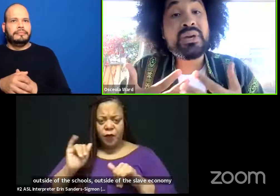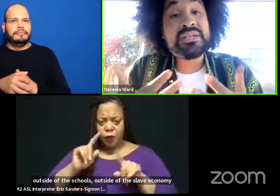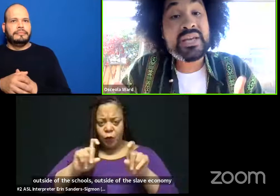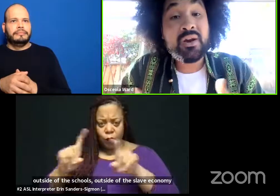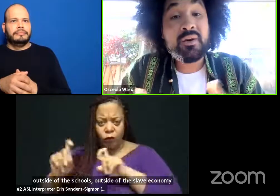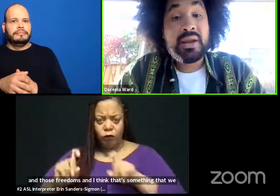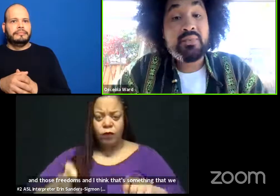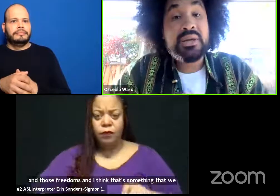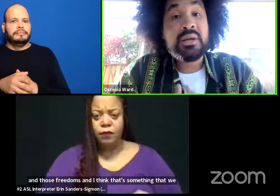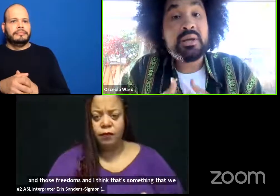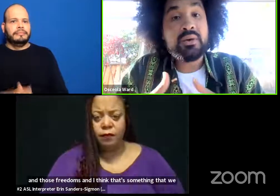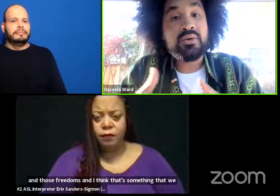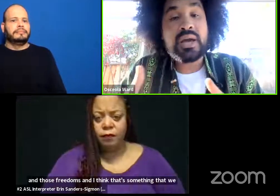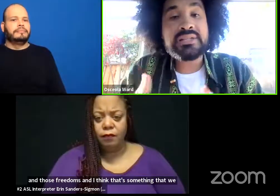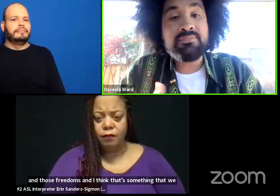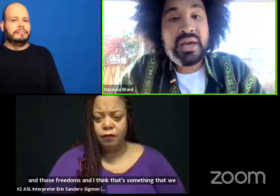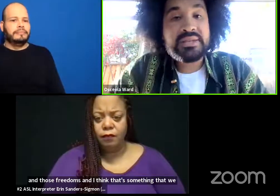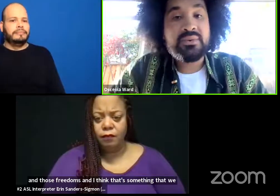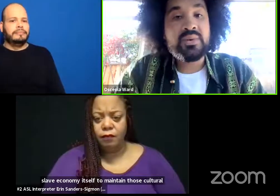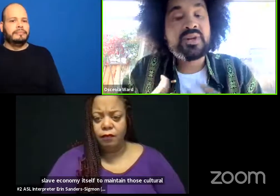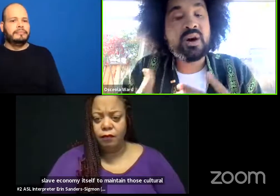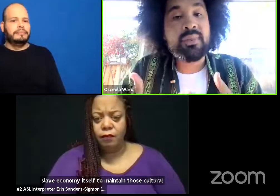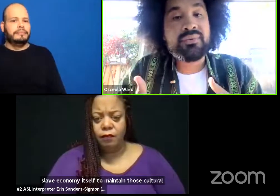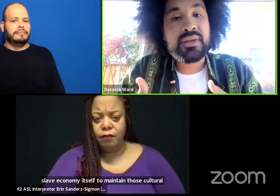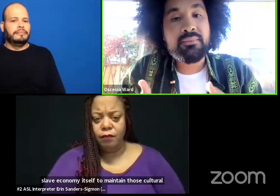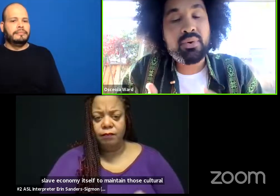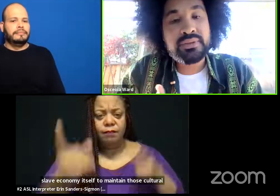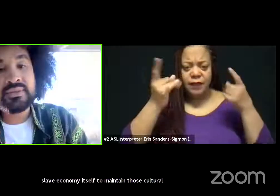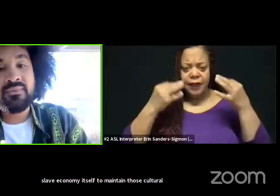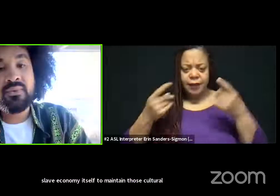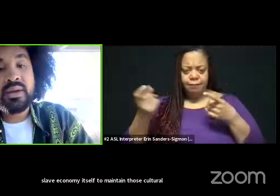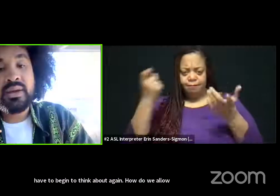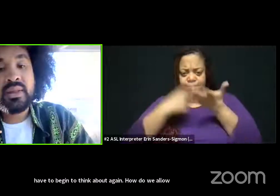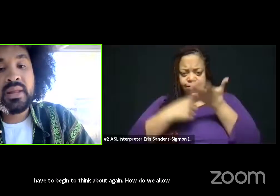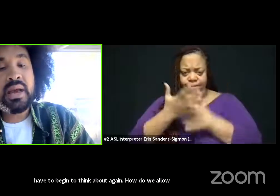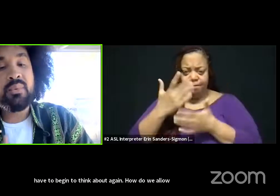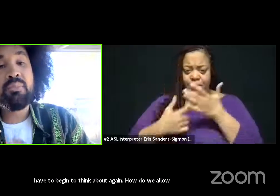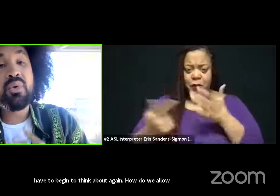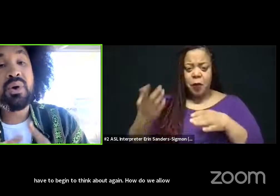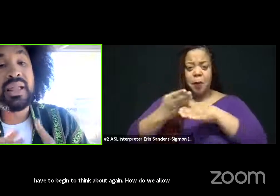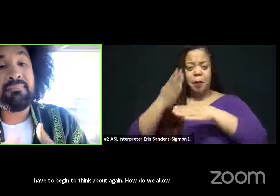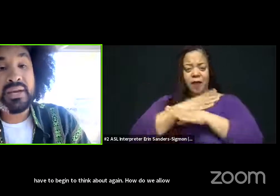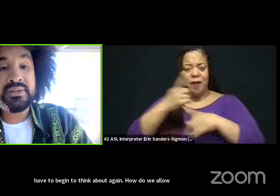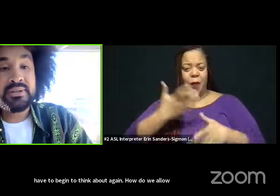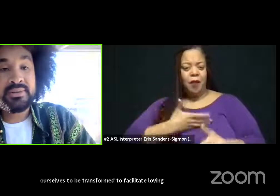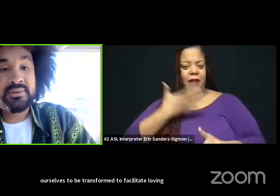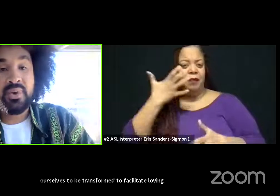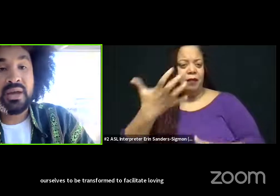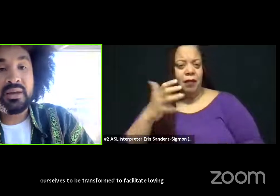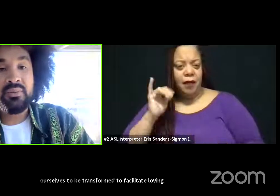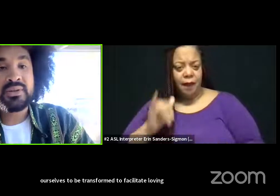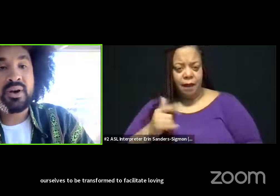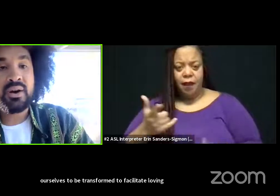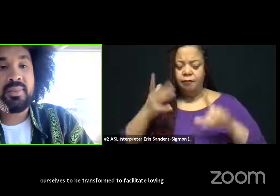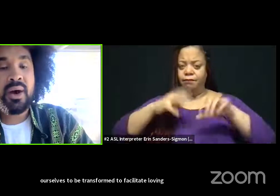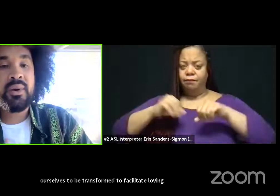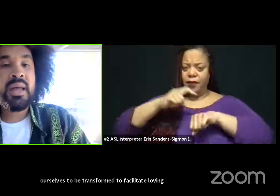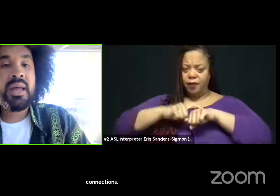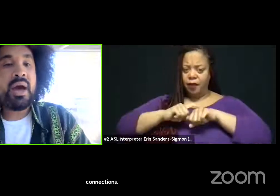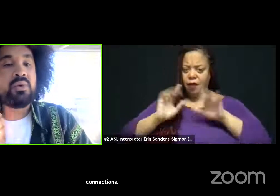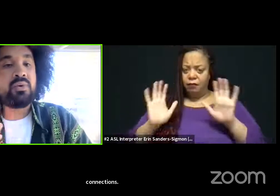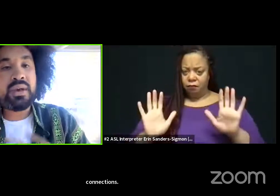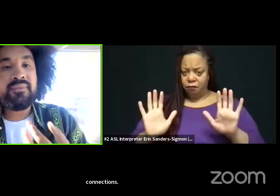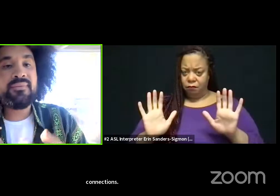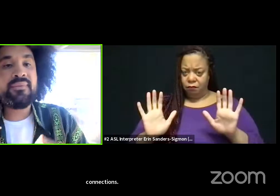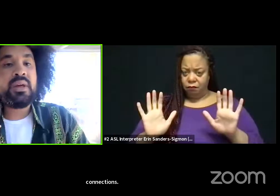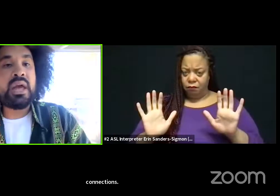we share about it, we create space and we talk about the importance of grief and we pour libations, right? And we talk about